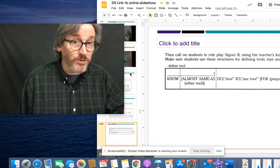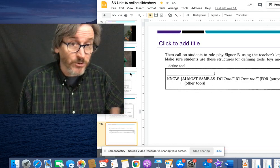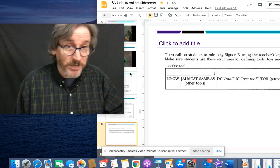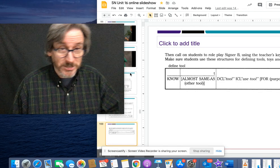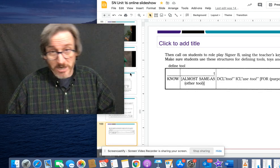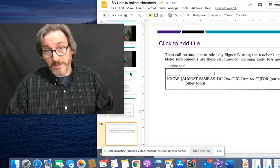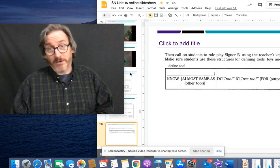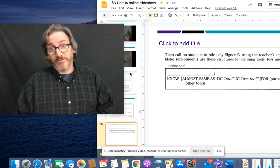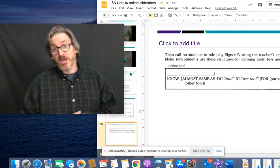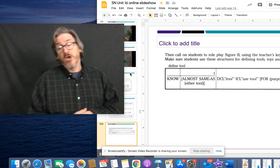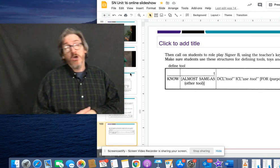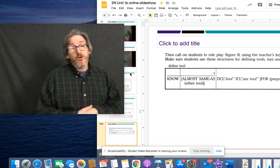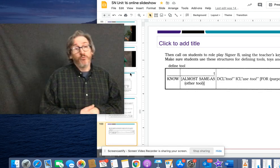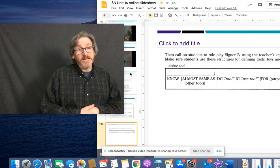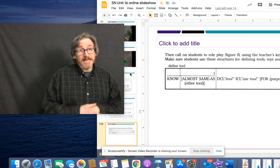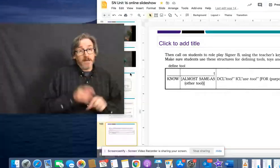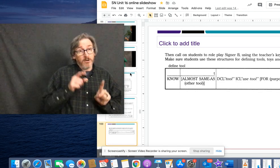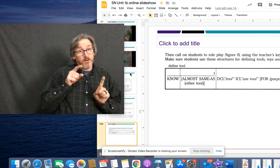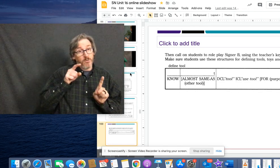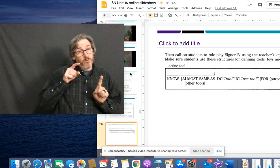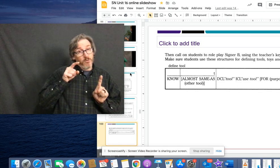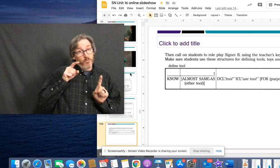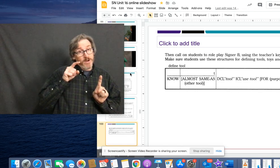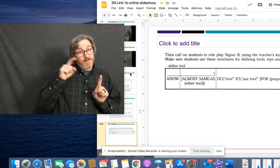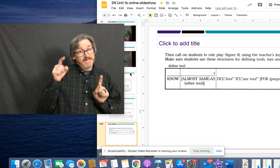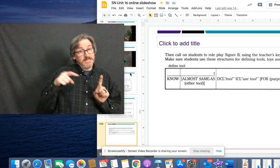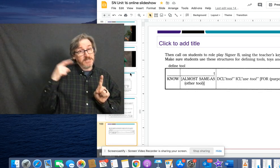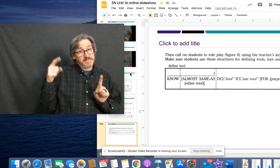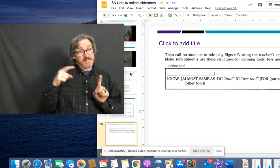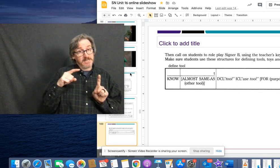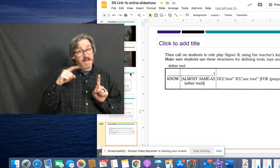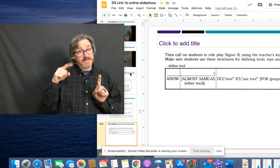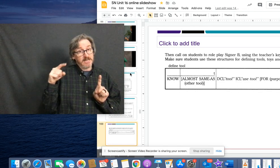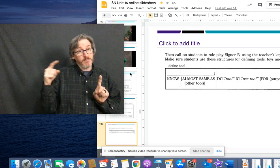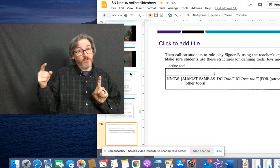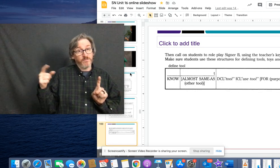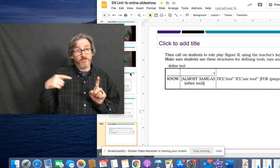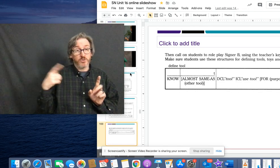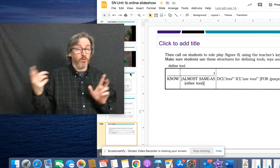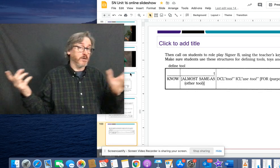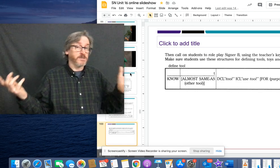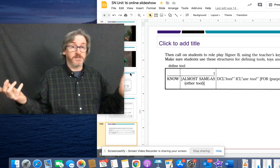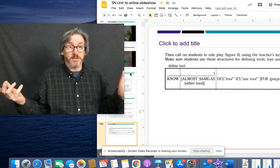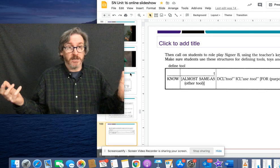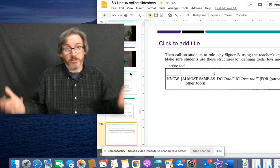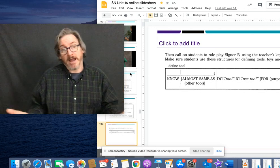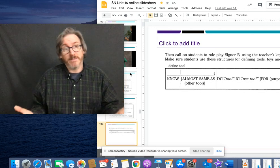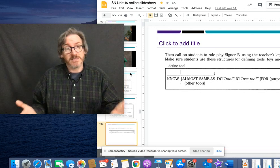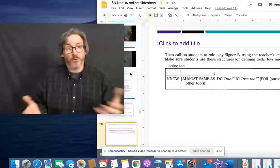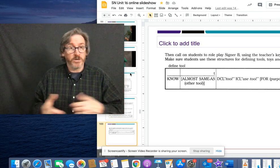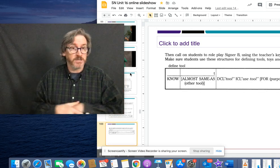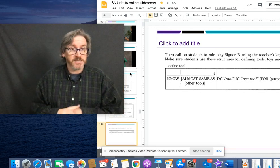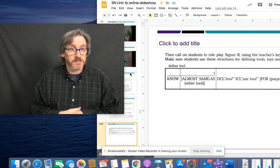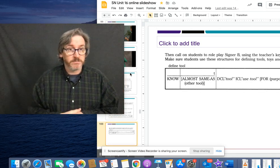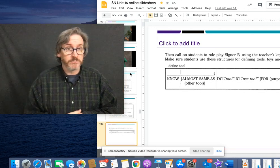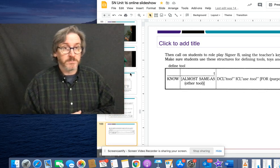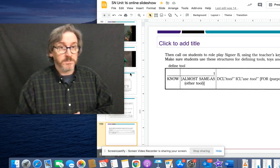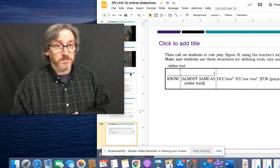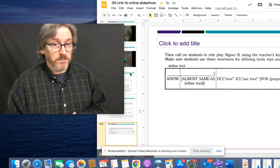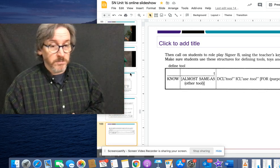for a computer we could talk about. Really, when I'm teaching this lesson, I tend to move towards your Amazon wish